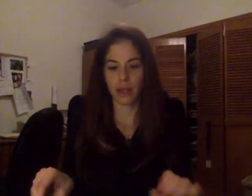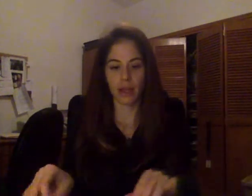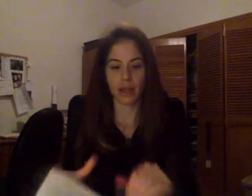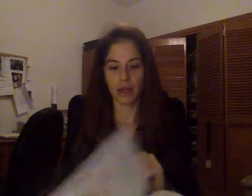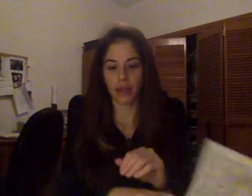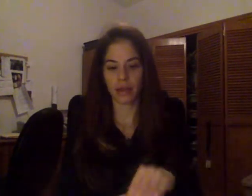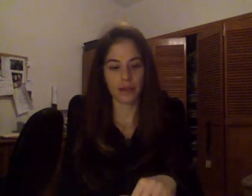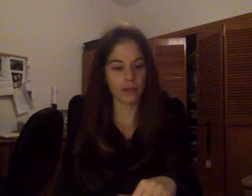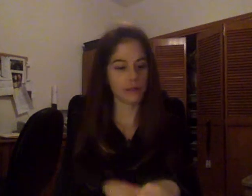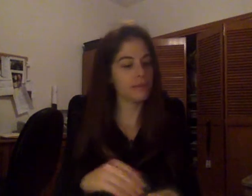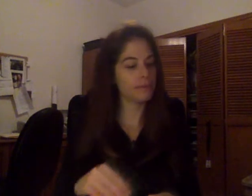And